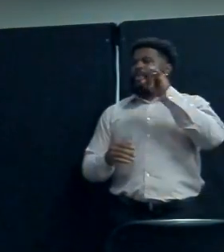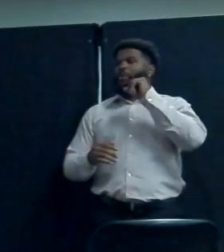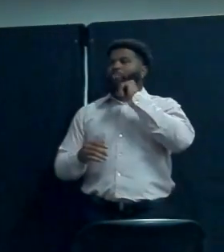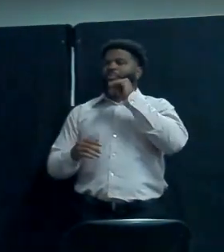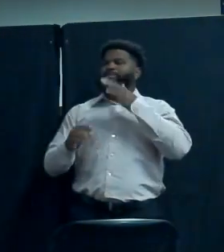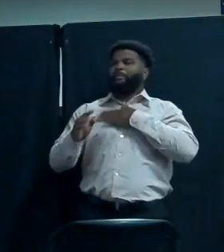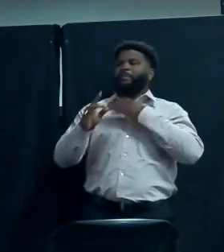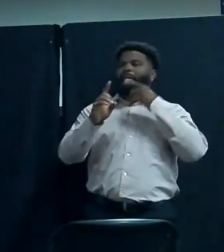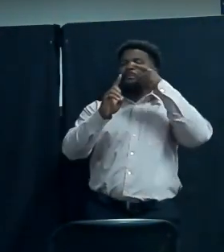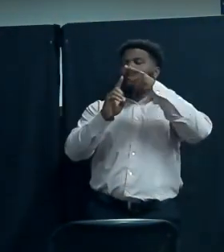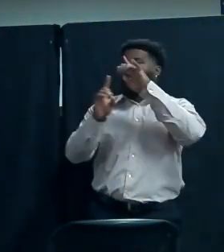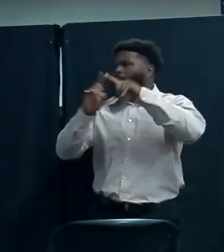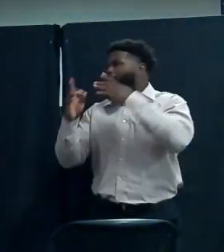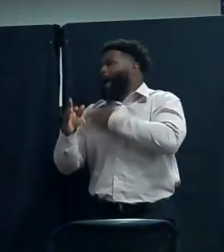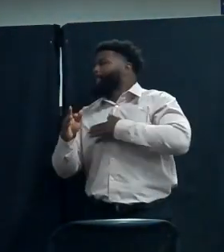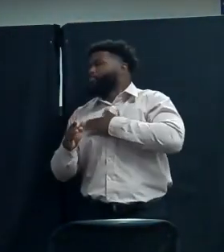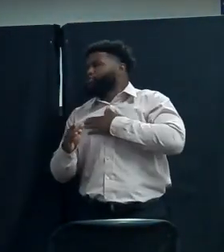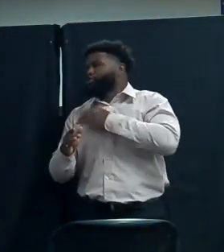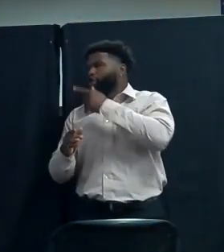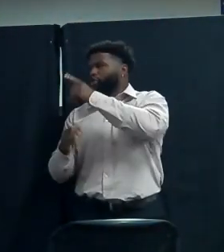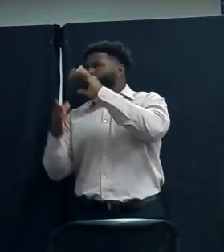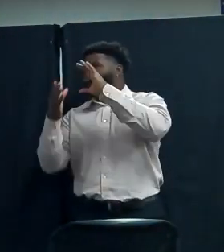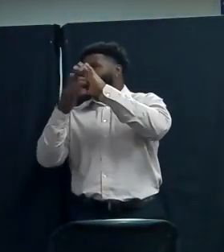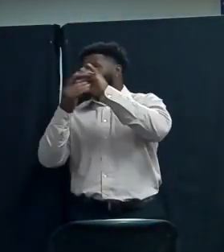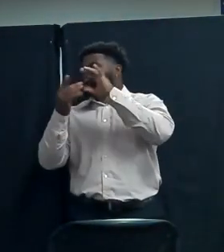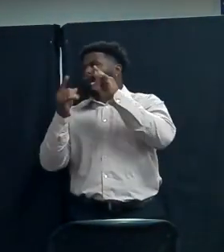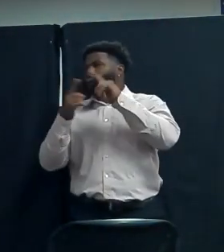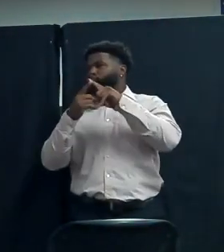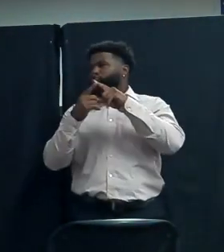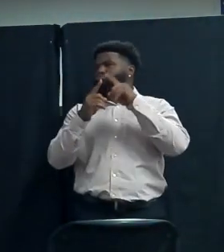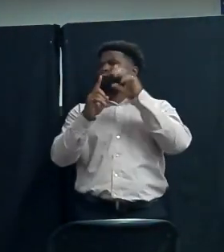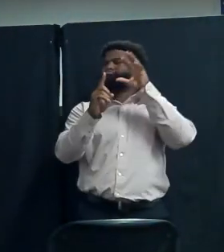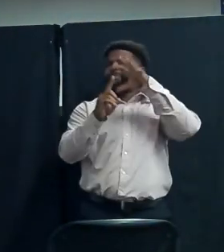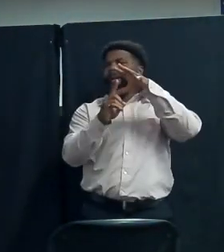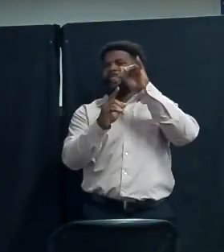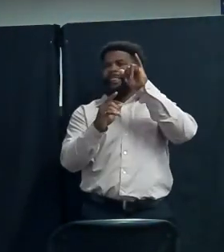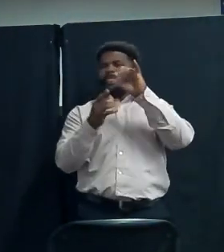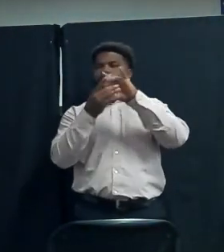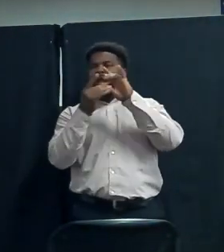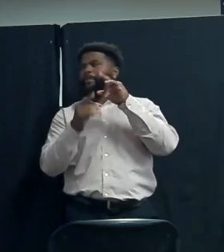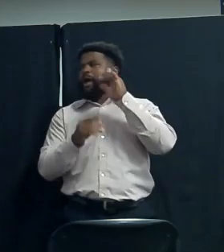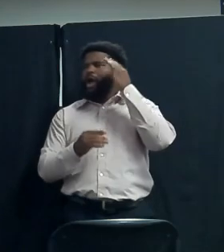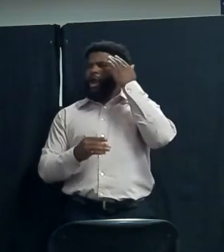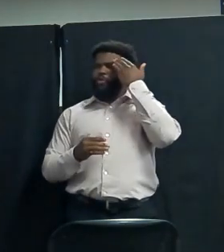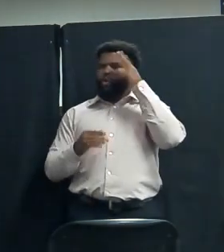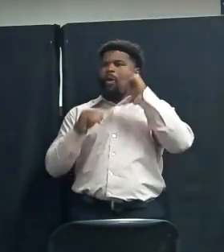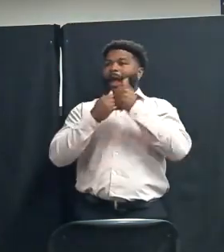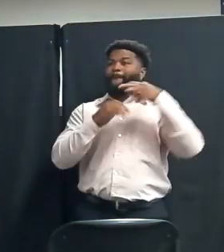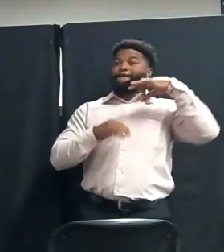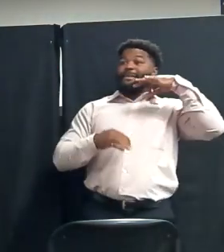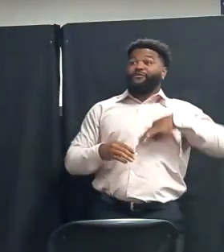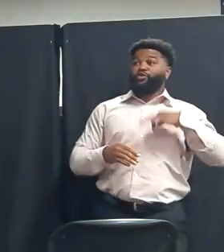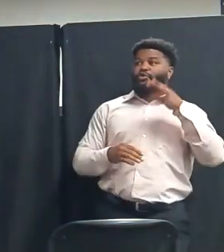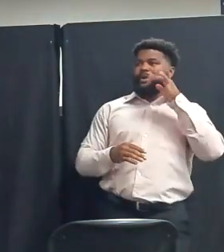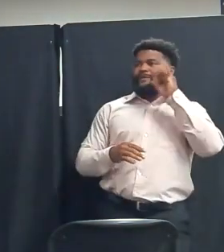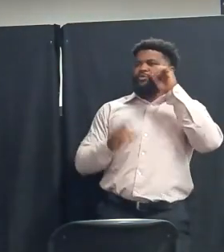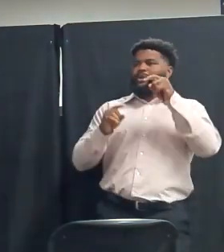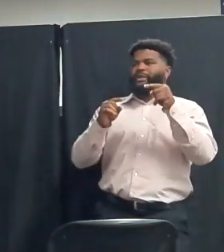I appreciate your willingness to entertain that. I don't know how useful it is to look back in terms